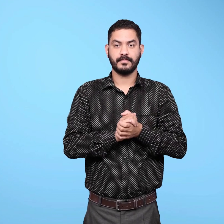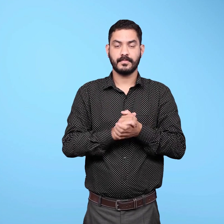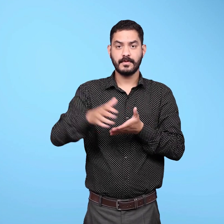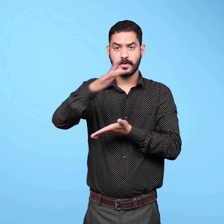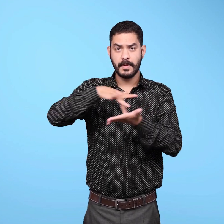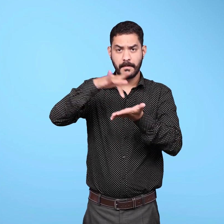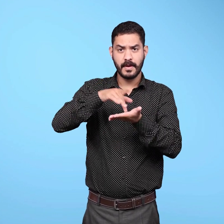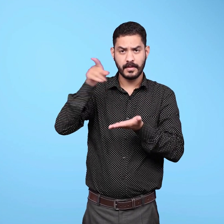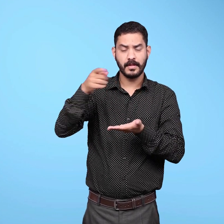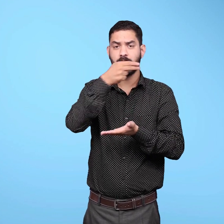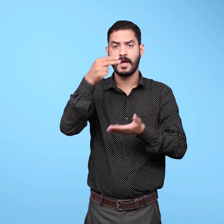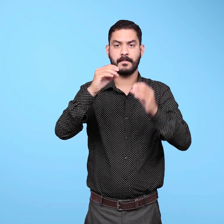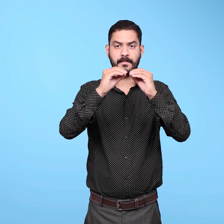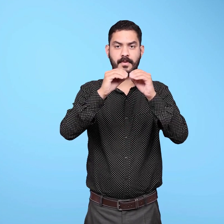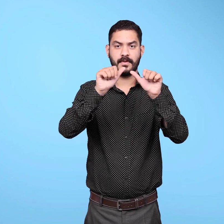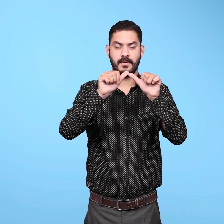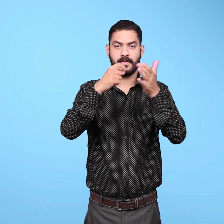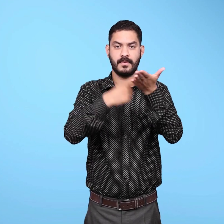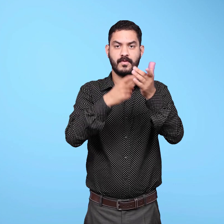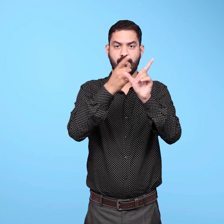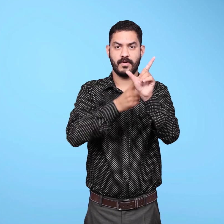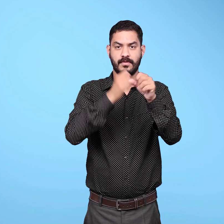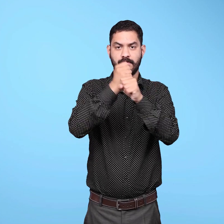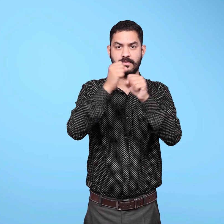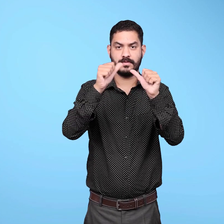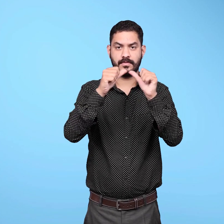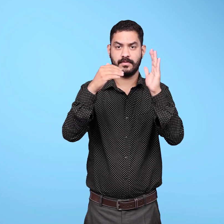The gulf is very narrow at Gaza.